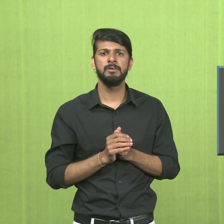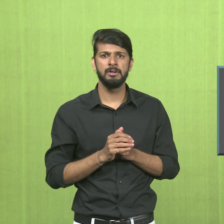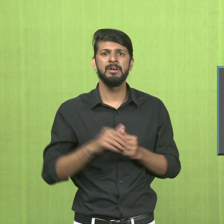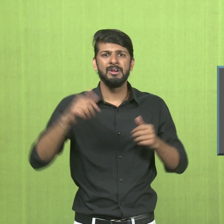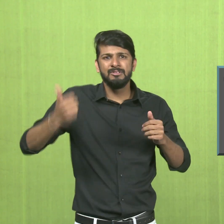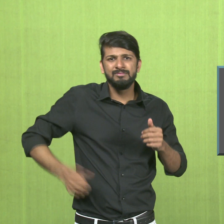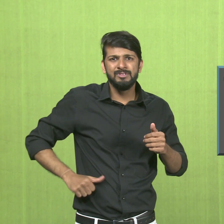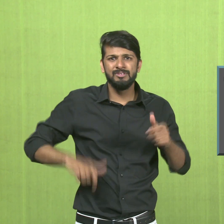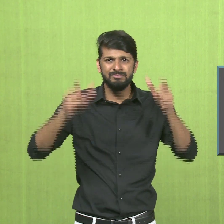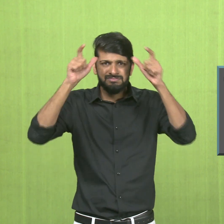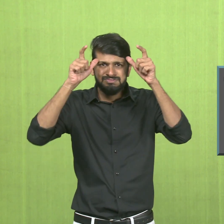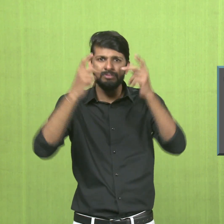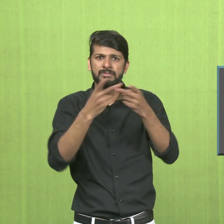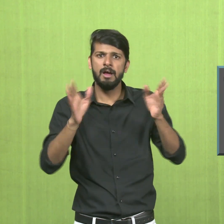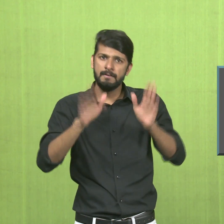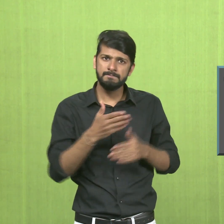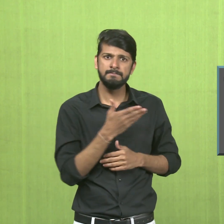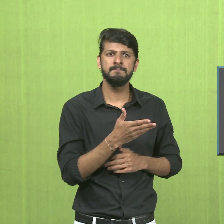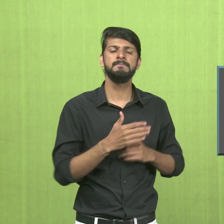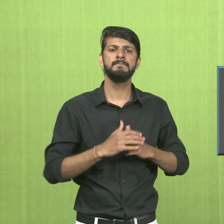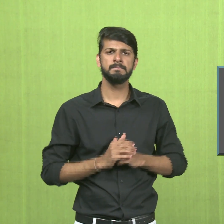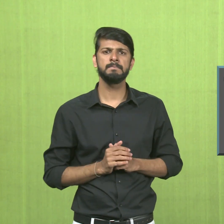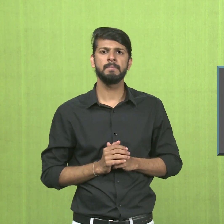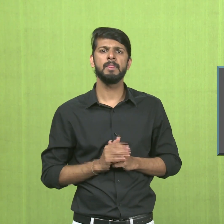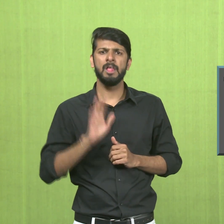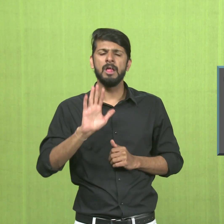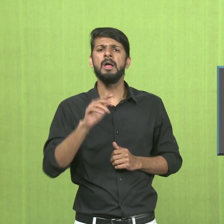Then the peepal bark is also used to get a specific kind of a color.